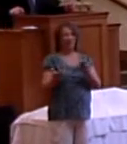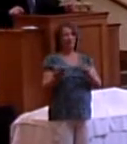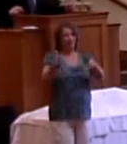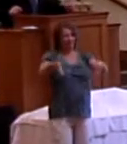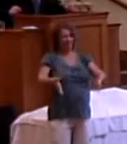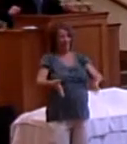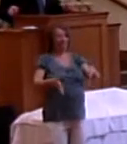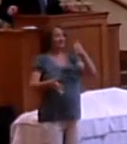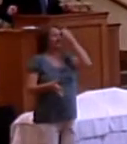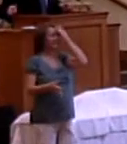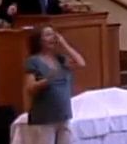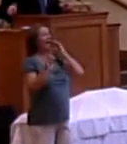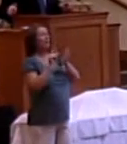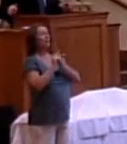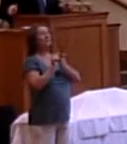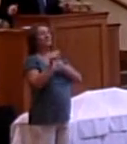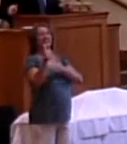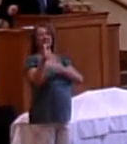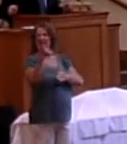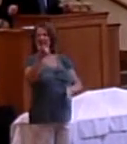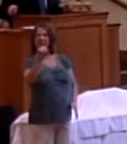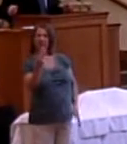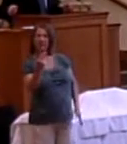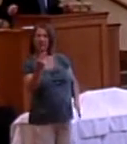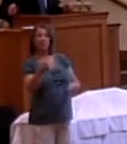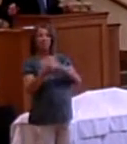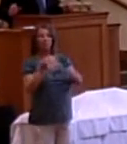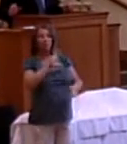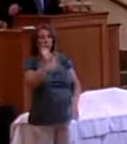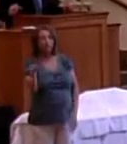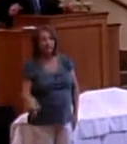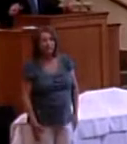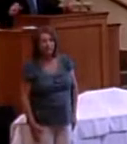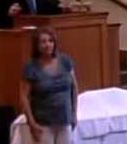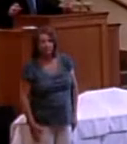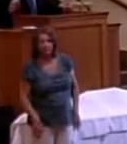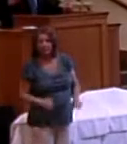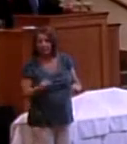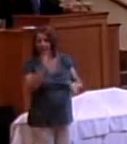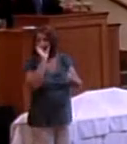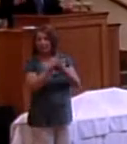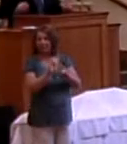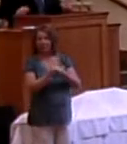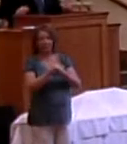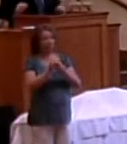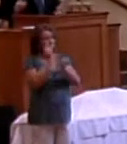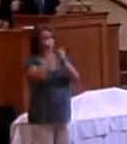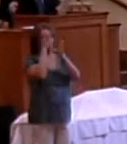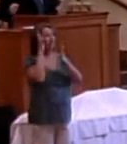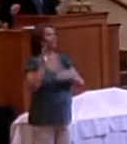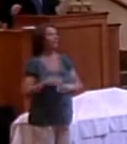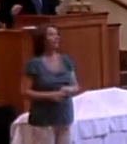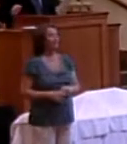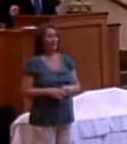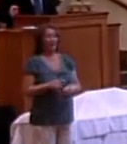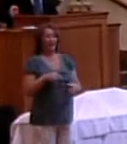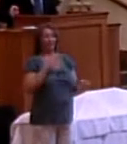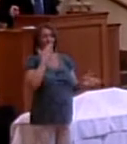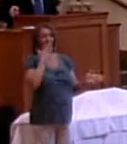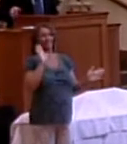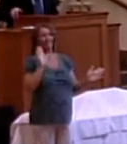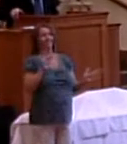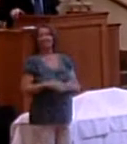a few more, probably 10-ish Saturdays before Christmas maybe. I don't know. Does that really blow your mind for a minute? I just did some bad math, I think. But